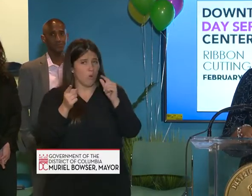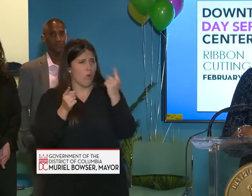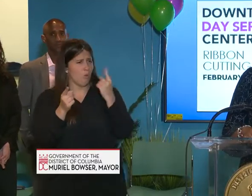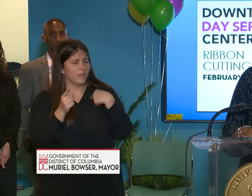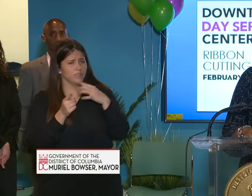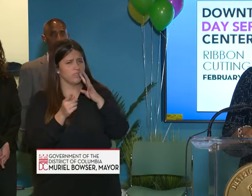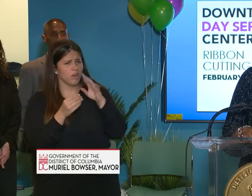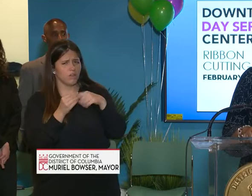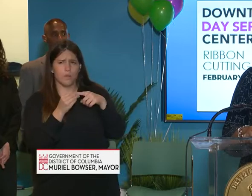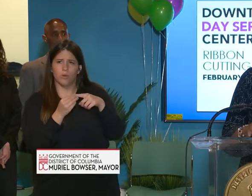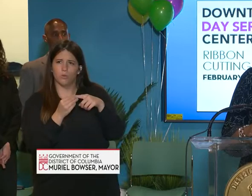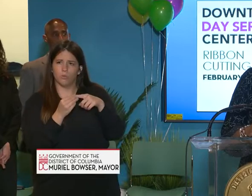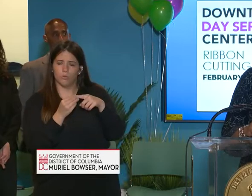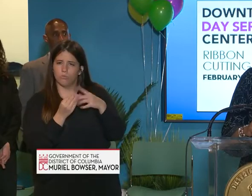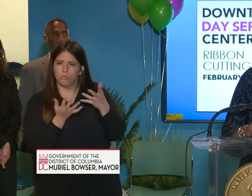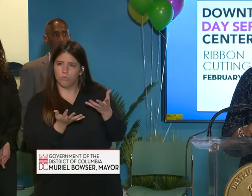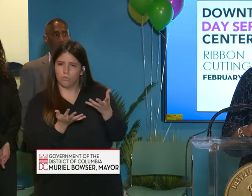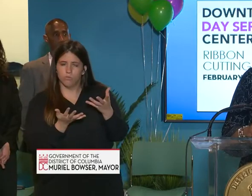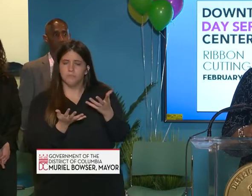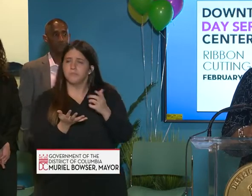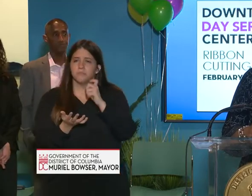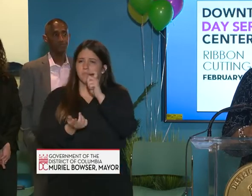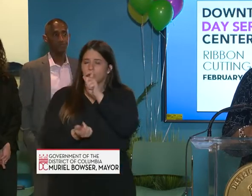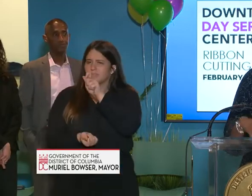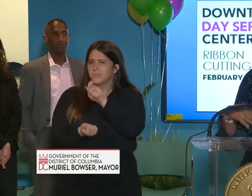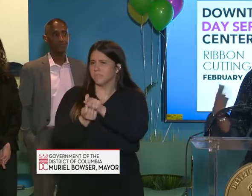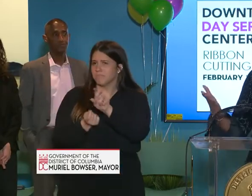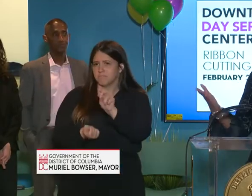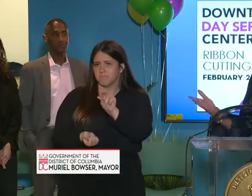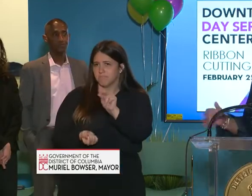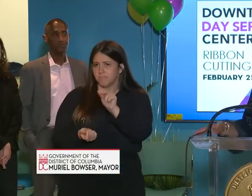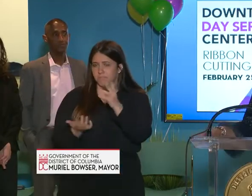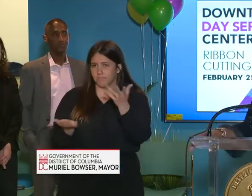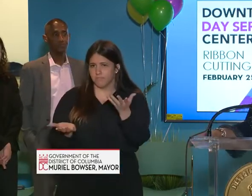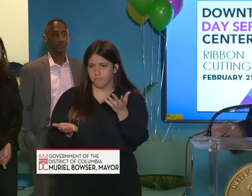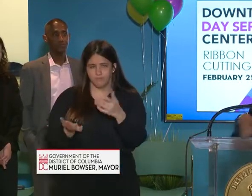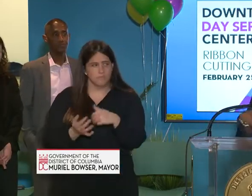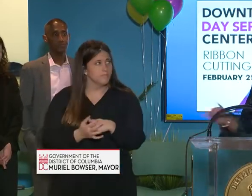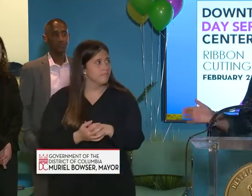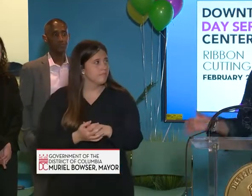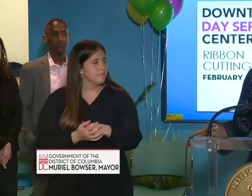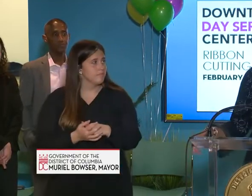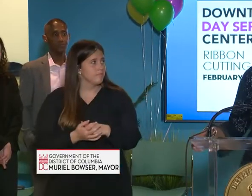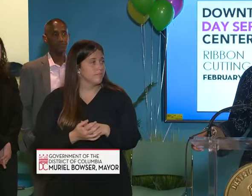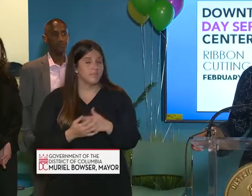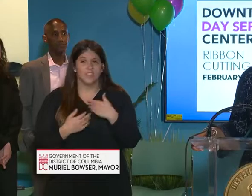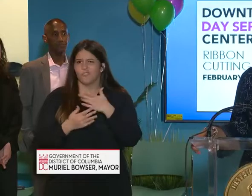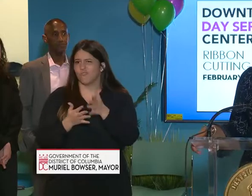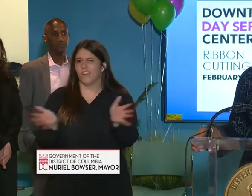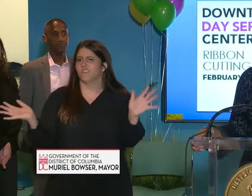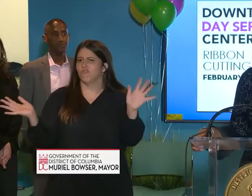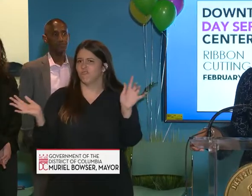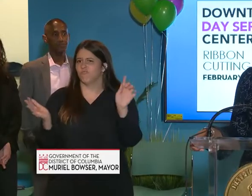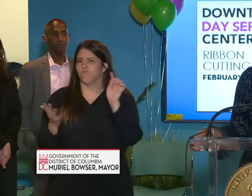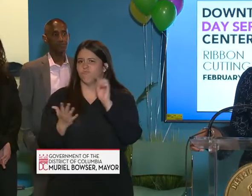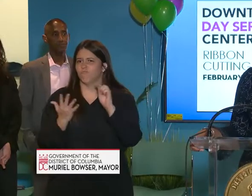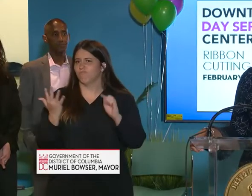talking about. I don't specifically know. As you, there could be a range of